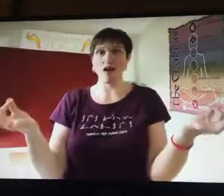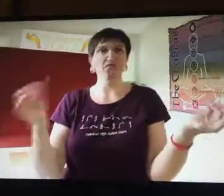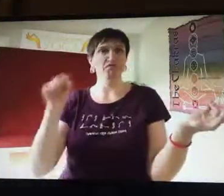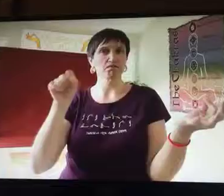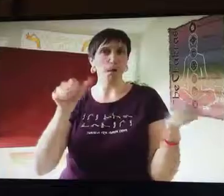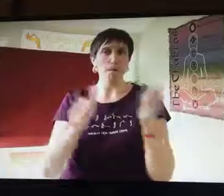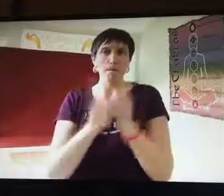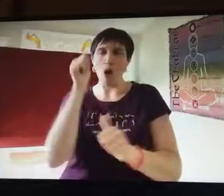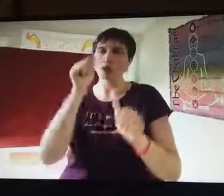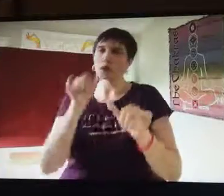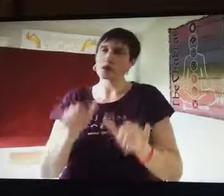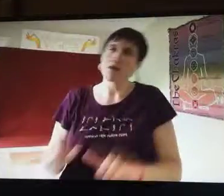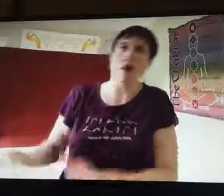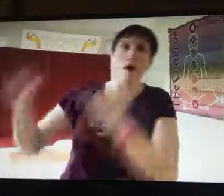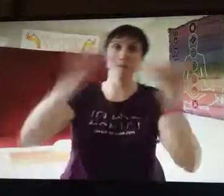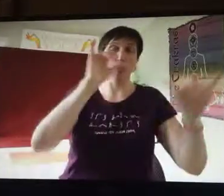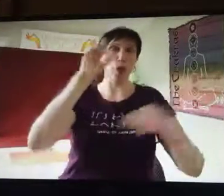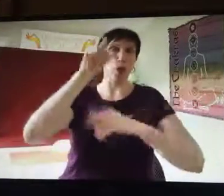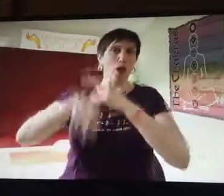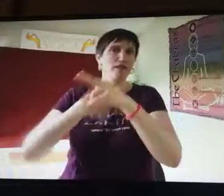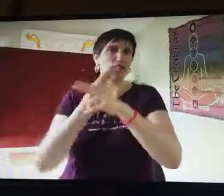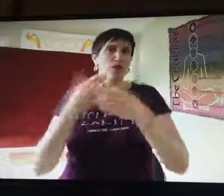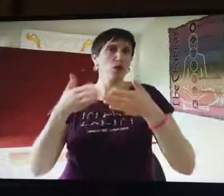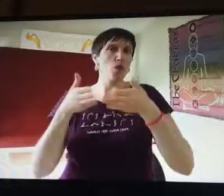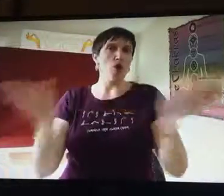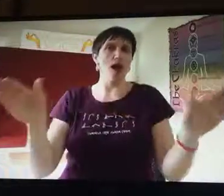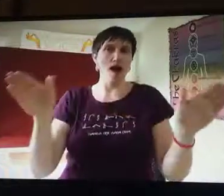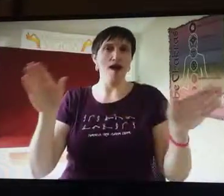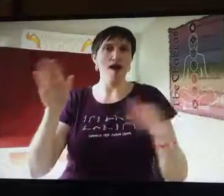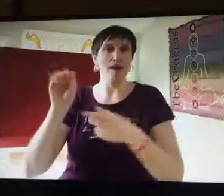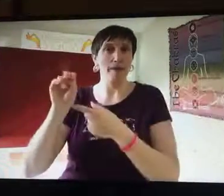Mudra, as we see, is such a universal sign.